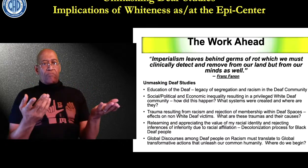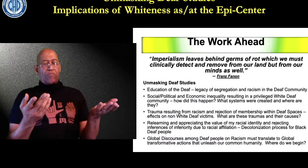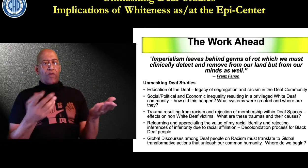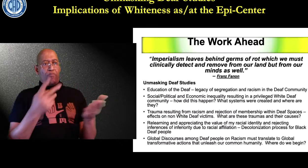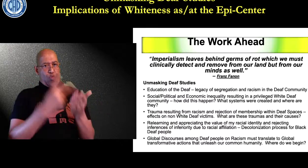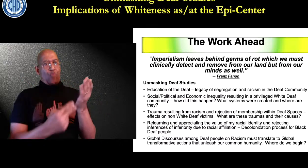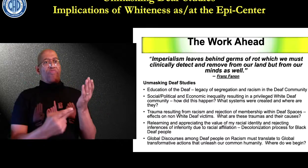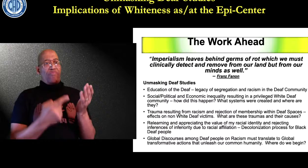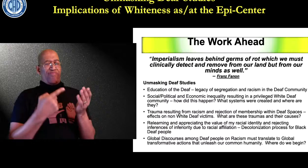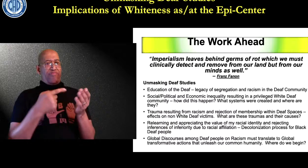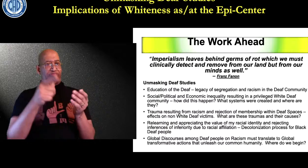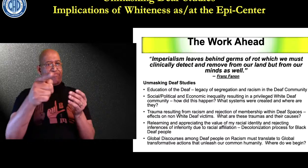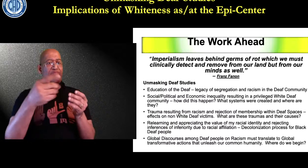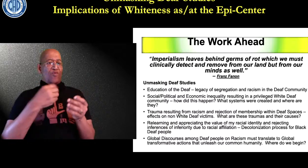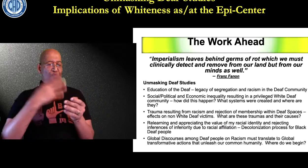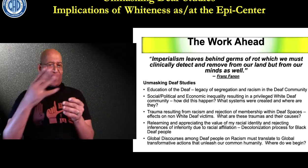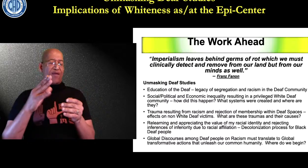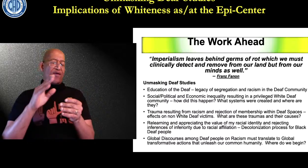We really need to discuss that.